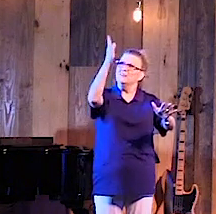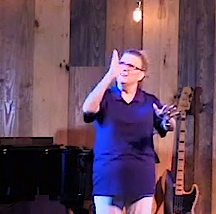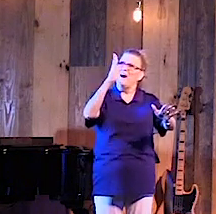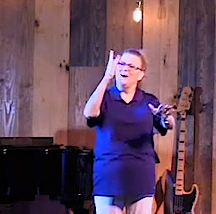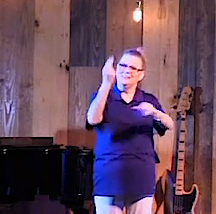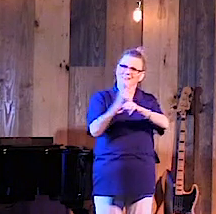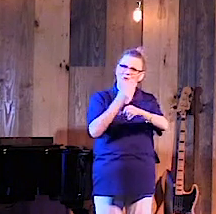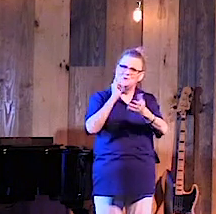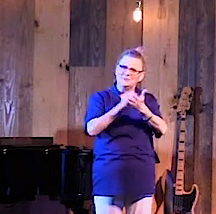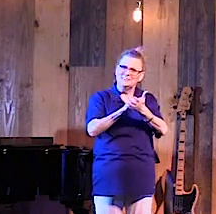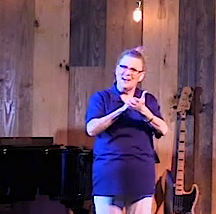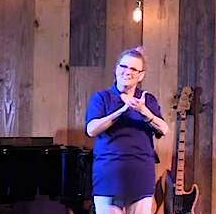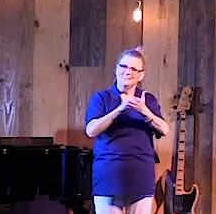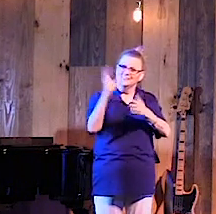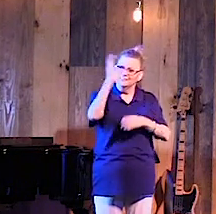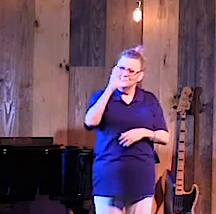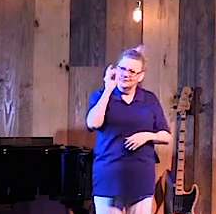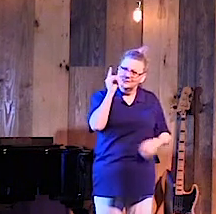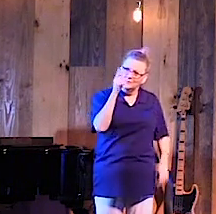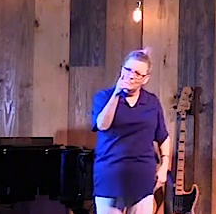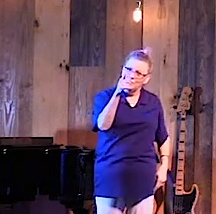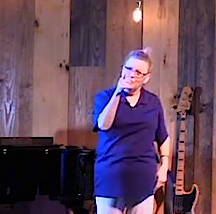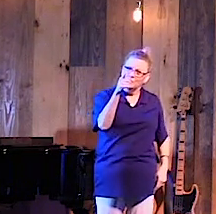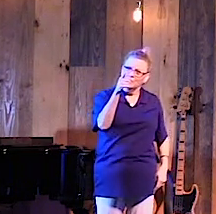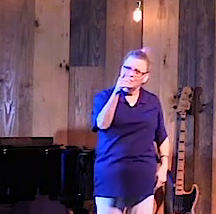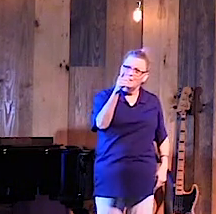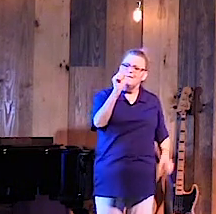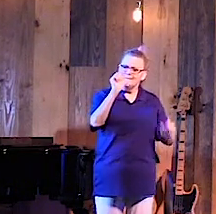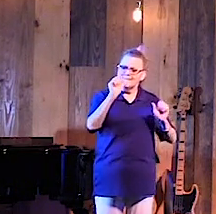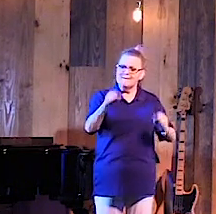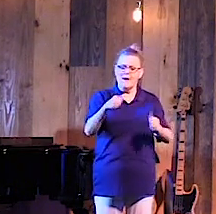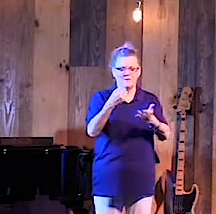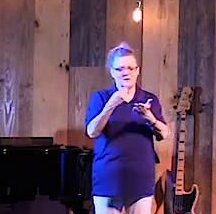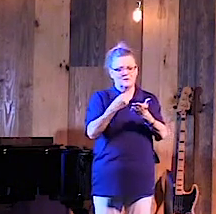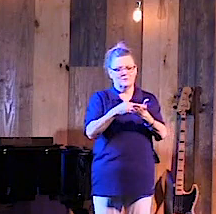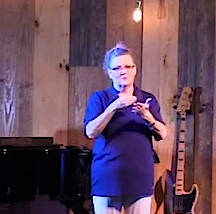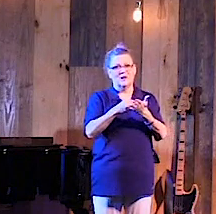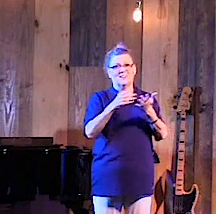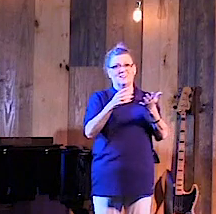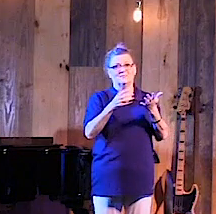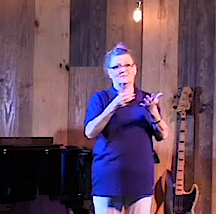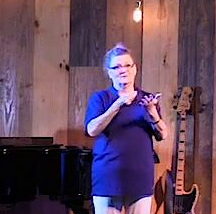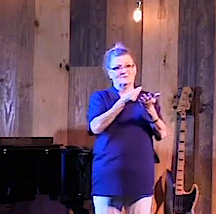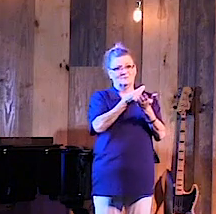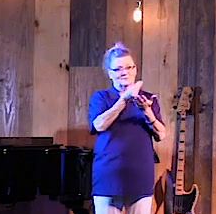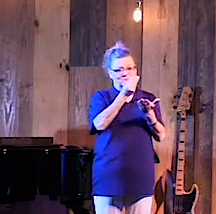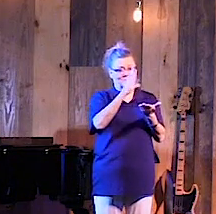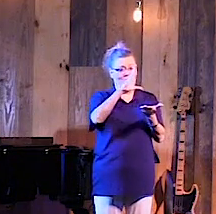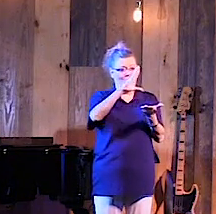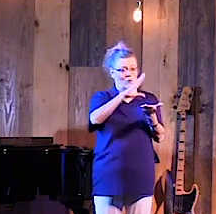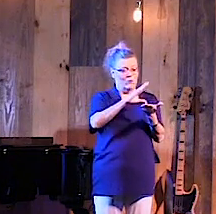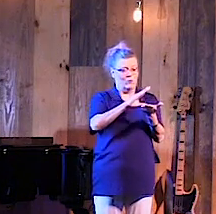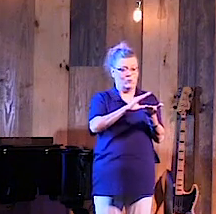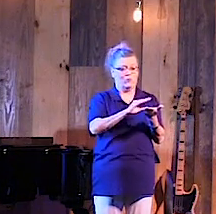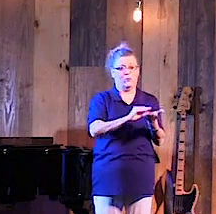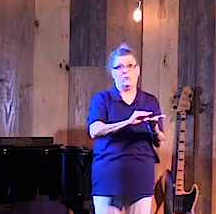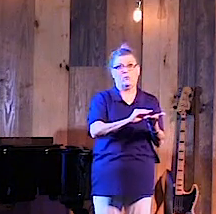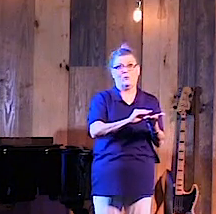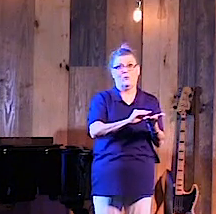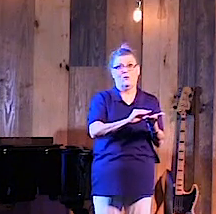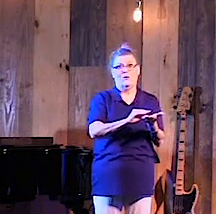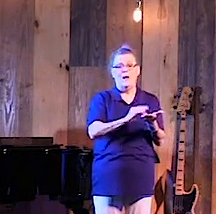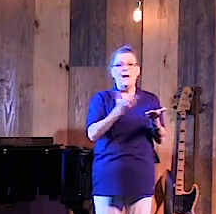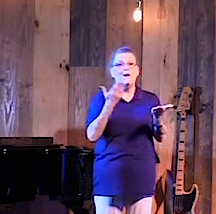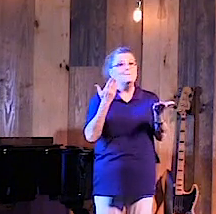seek you. It could be a financial crisis, as many have been recently hit because of this virus. It could be the loneliness that